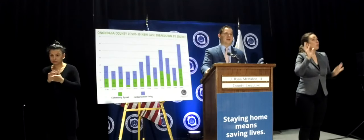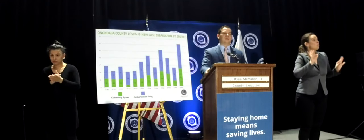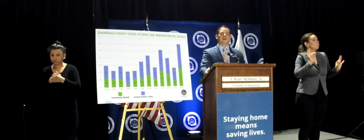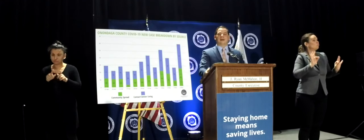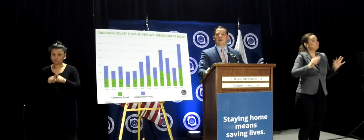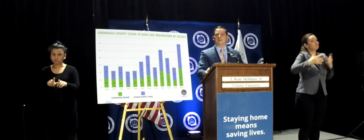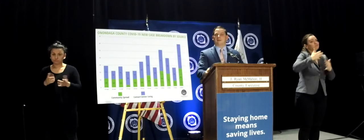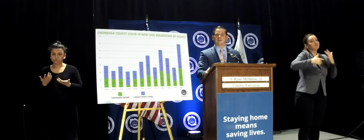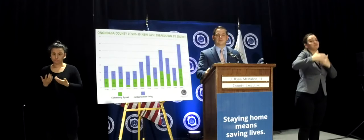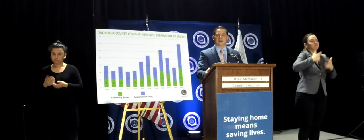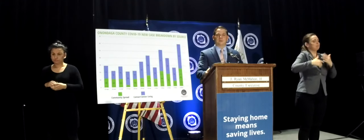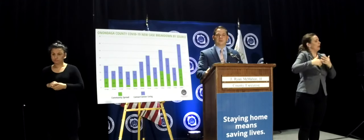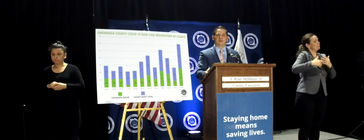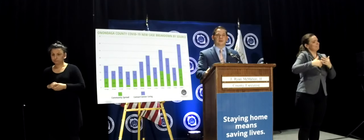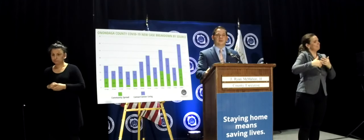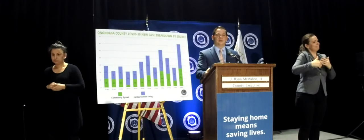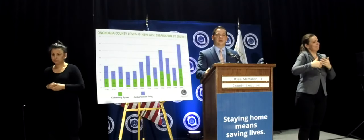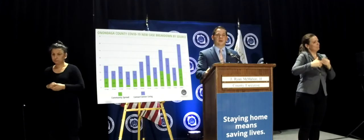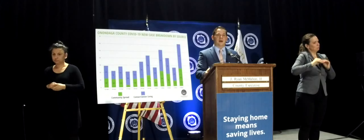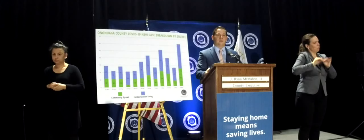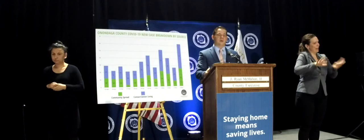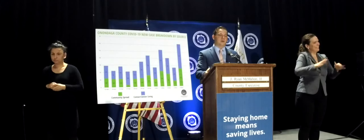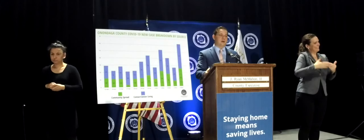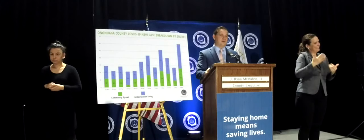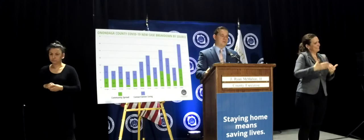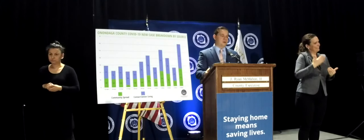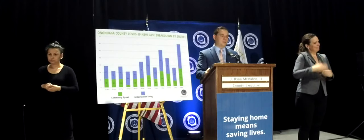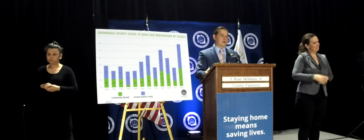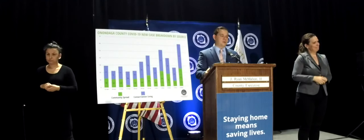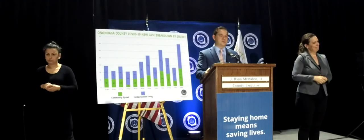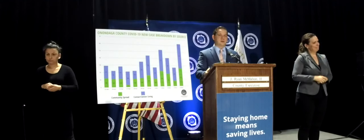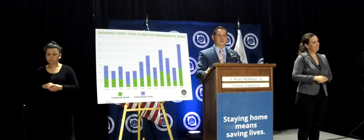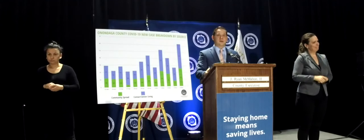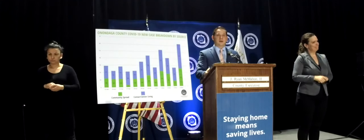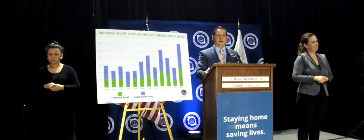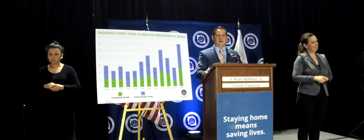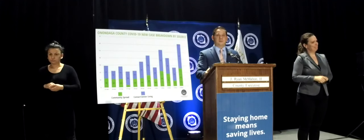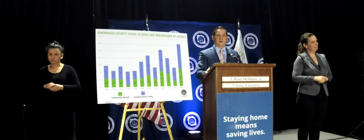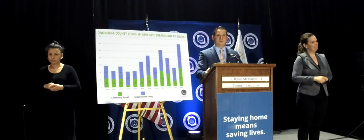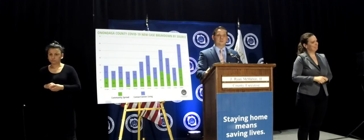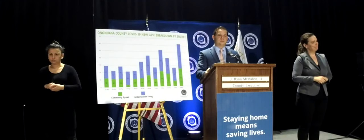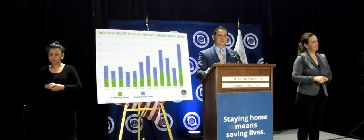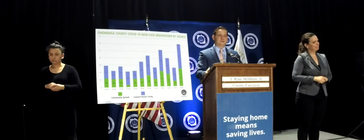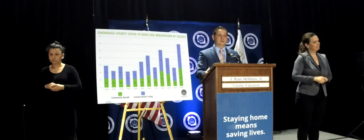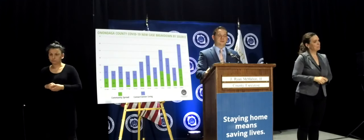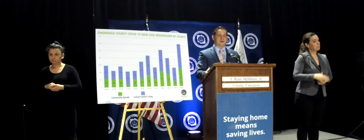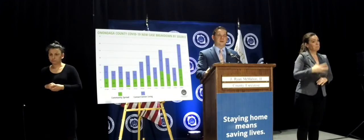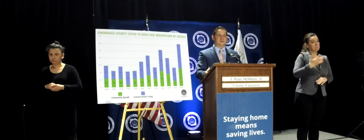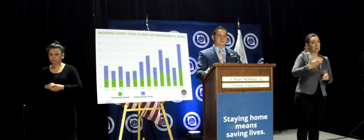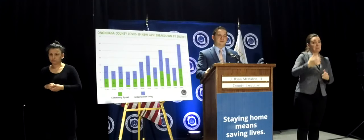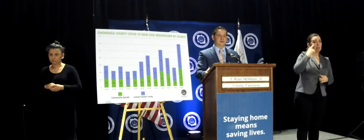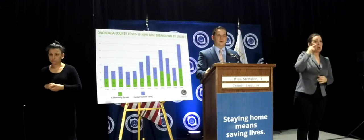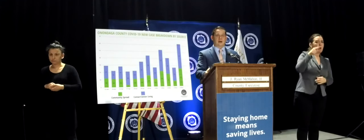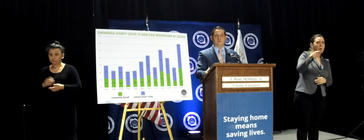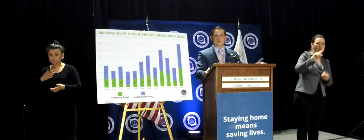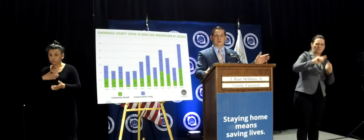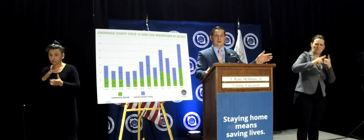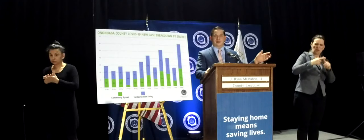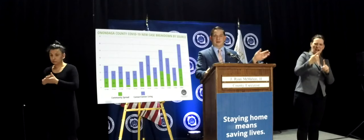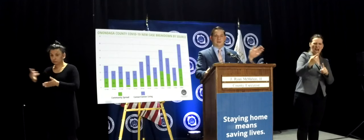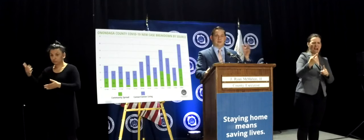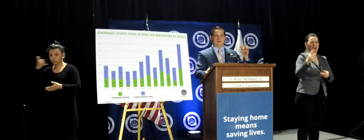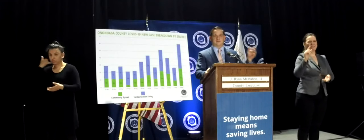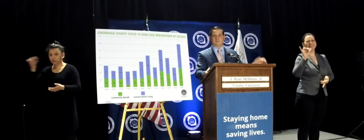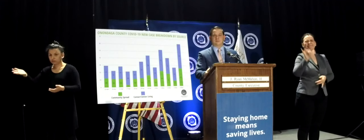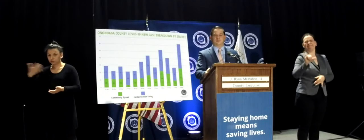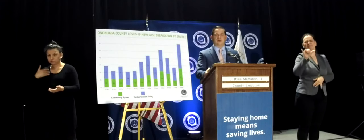my friend couldn't have this. Not a big deal. I'm going to go hang out. We're going to go hang out for a couple hours. But your friend, hung out with somebody that